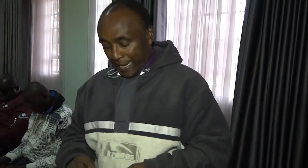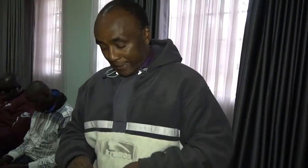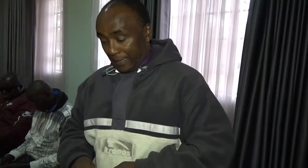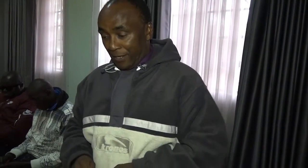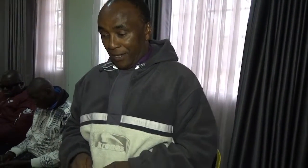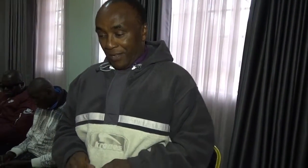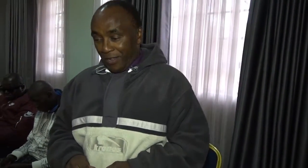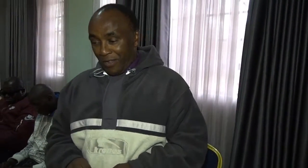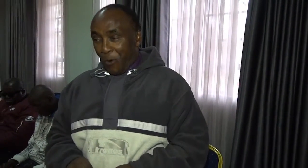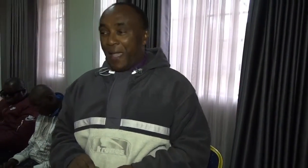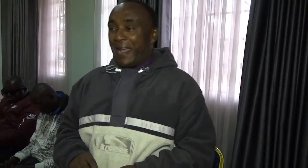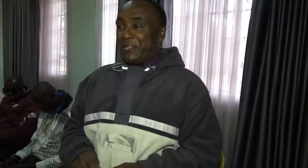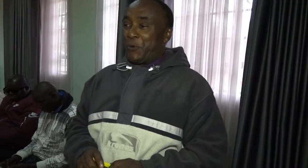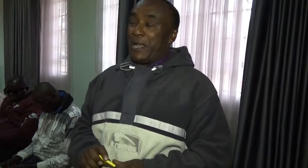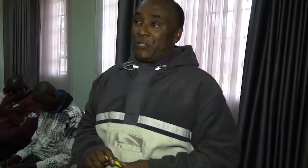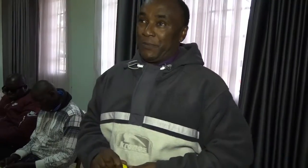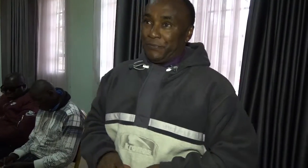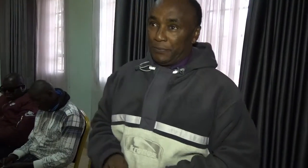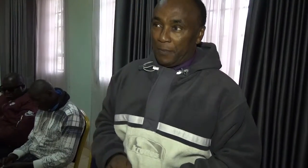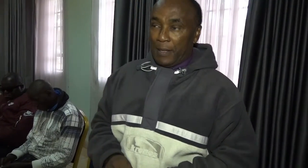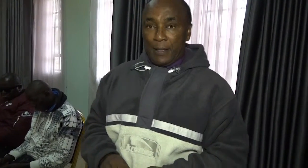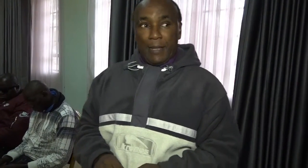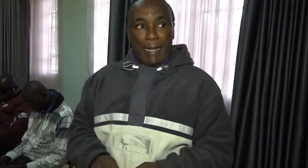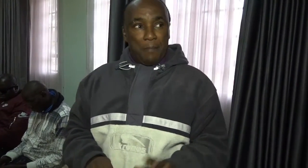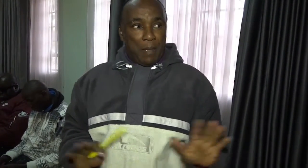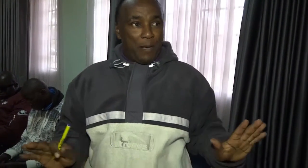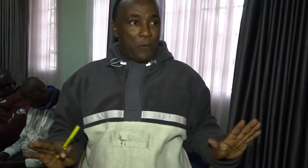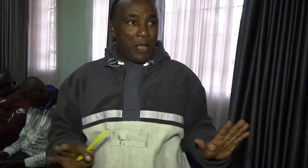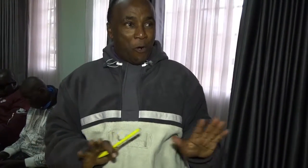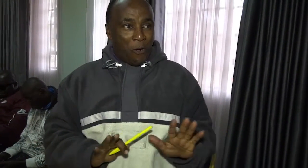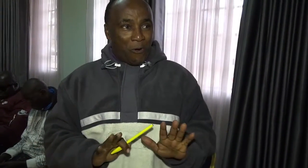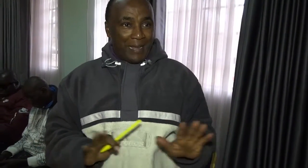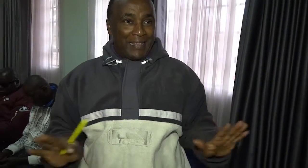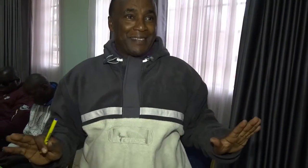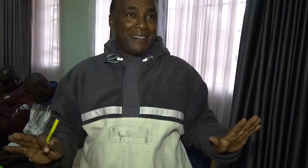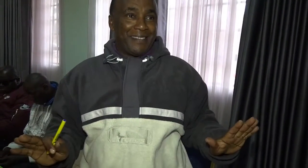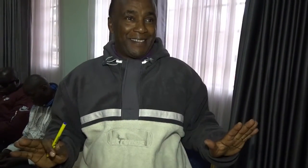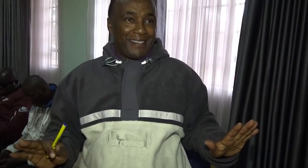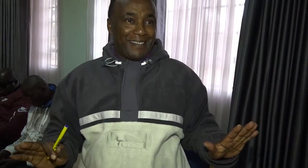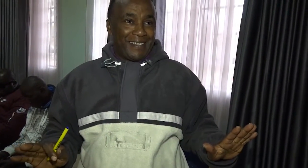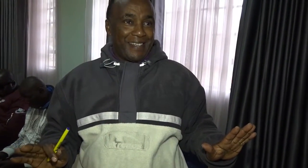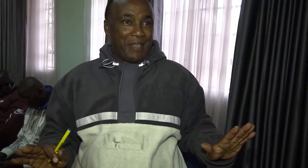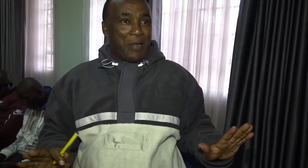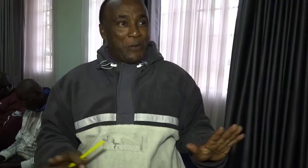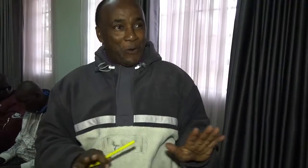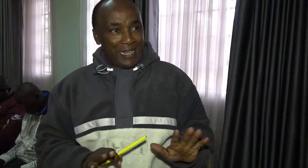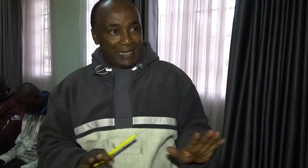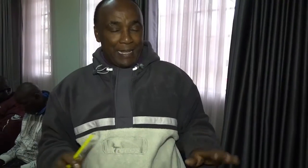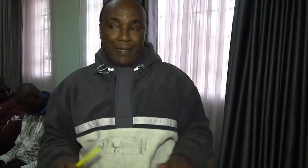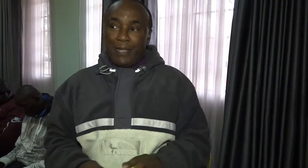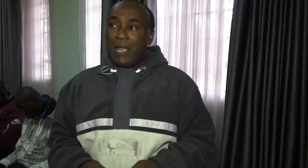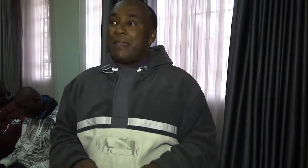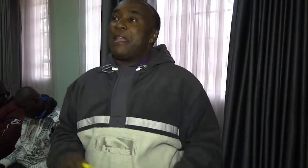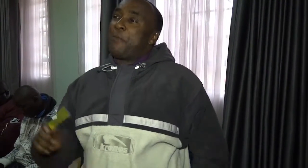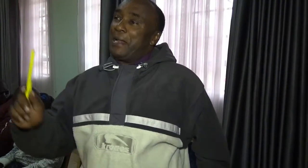and asked, where is so and so? Remember, we are all colleagues and we know each